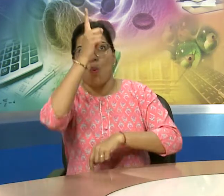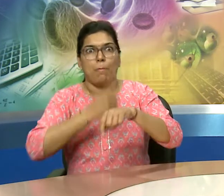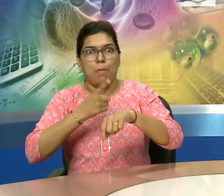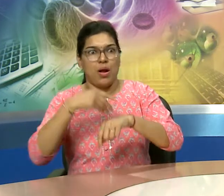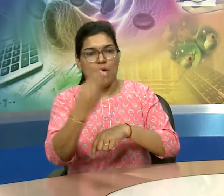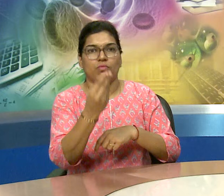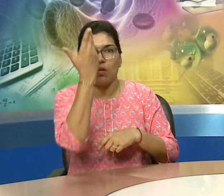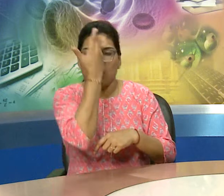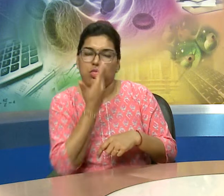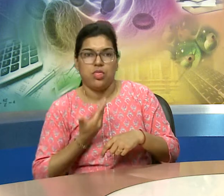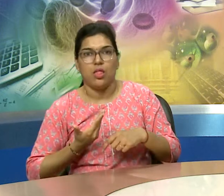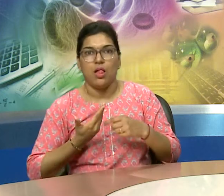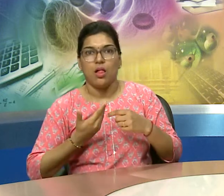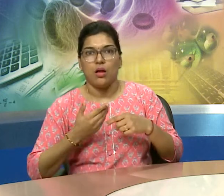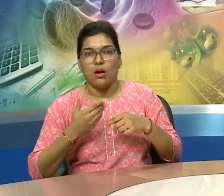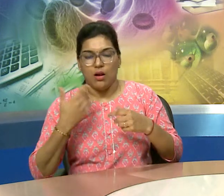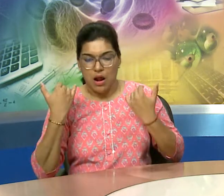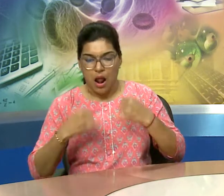To paralyze the evil one.